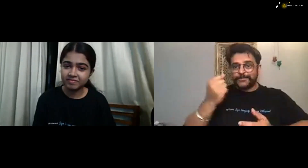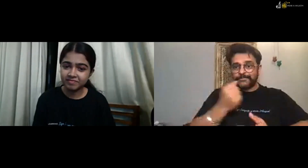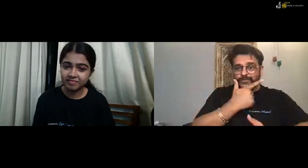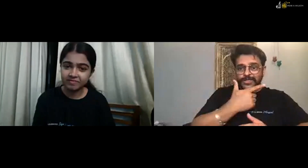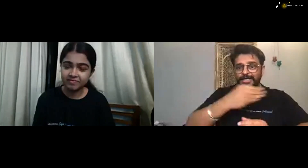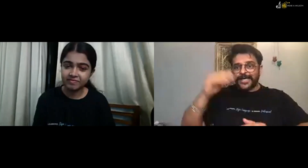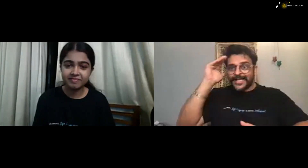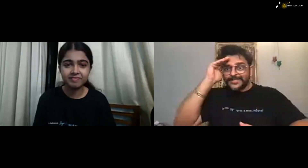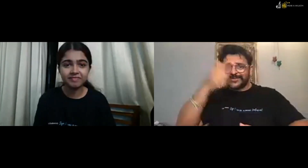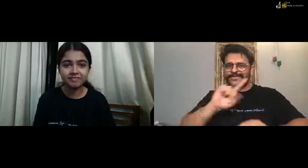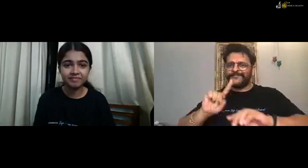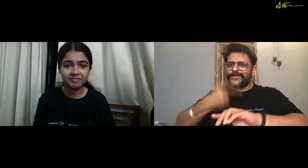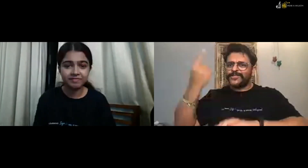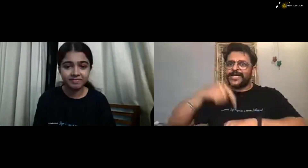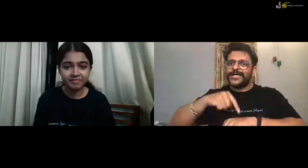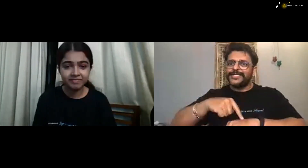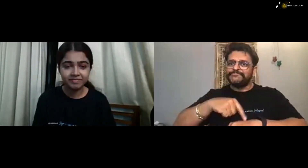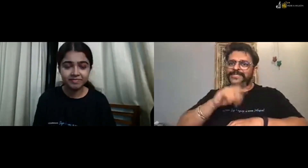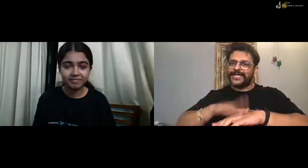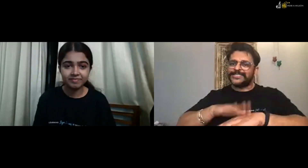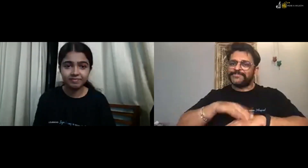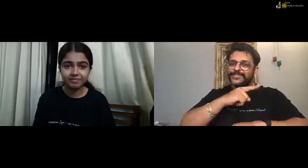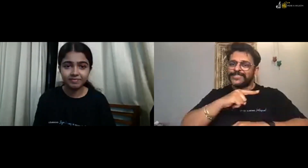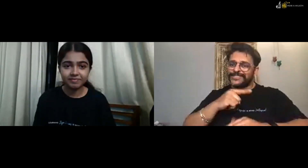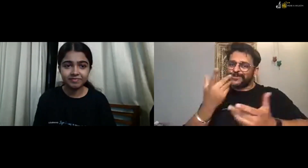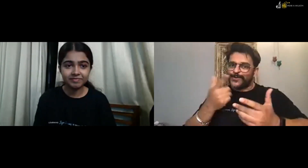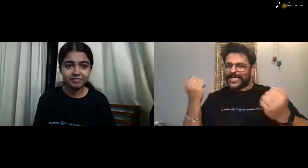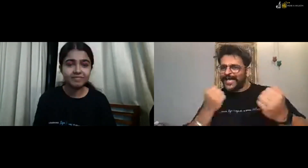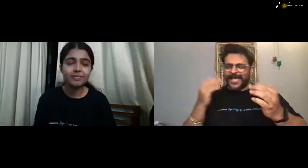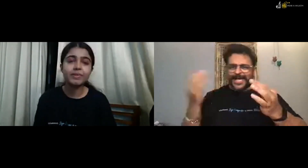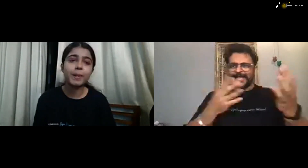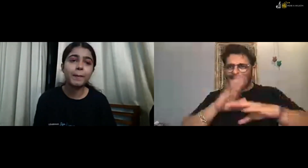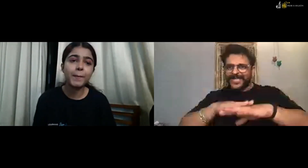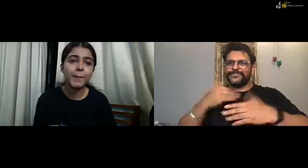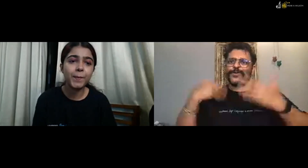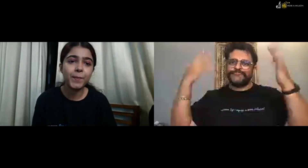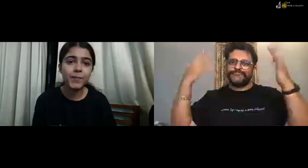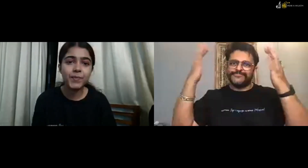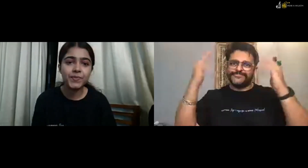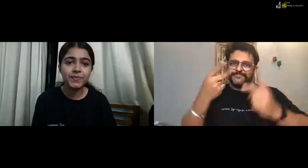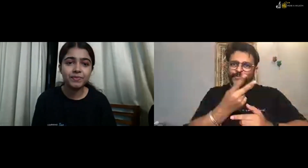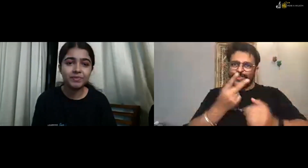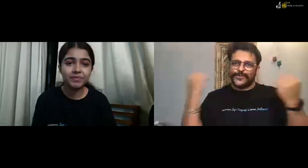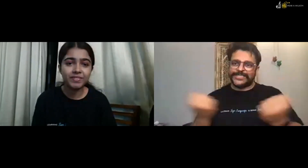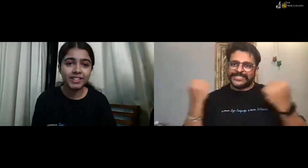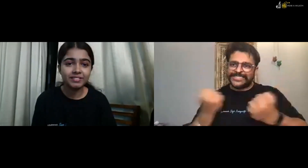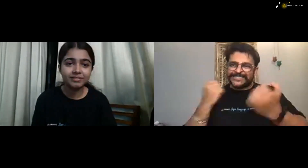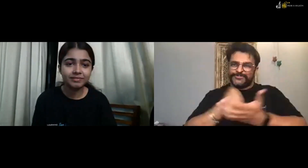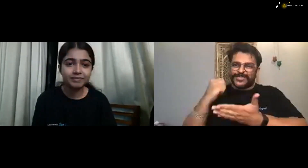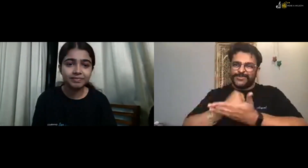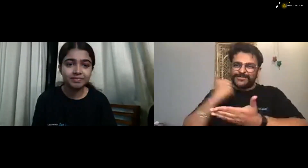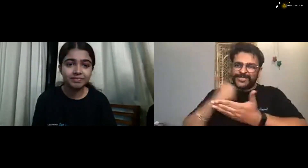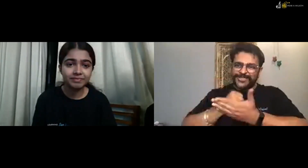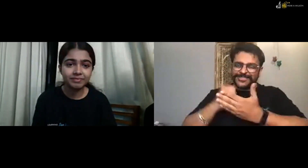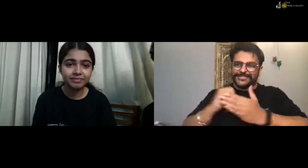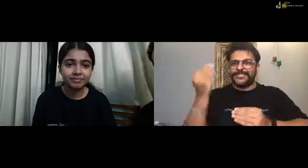the MCs, Muskan and Ashish. This is their first time experience being the MCs. I know it was hard, but great job